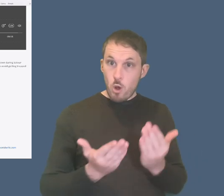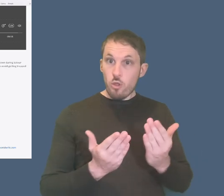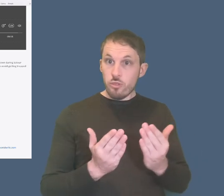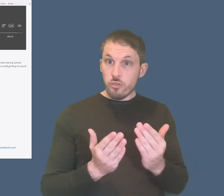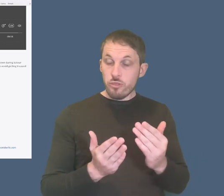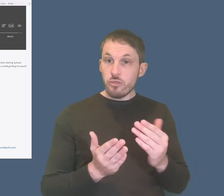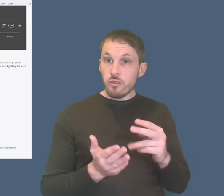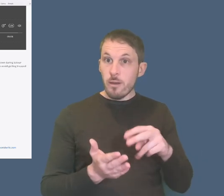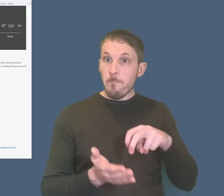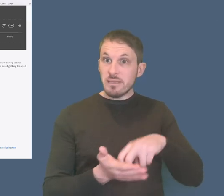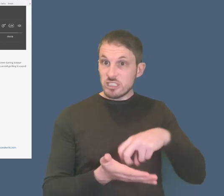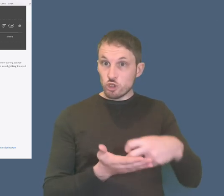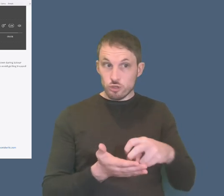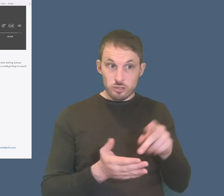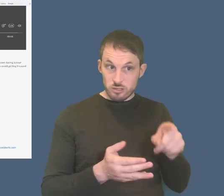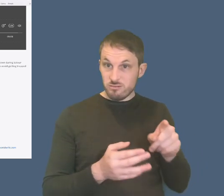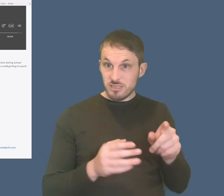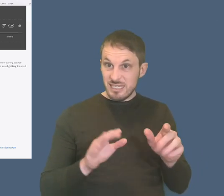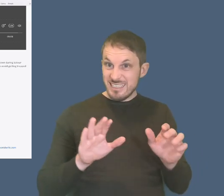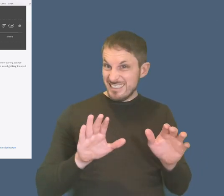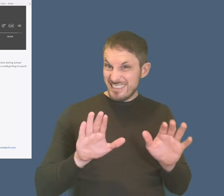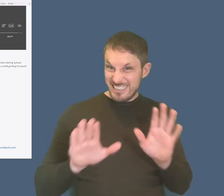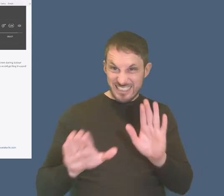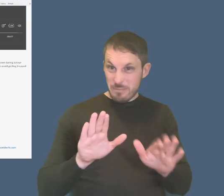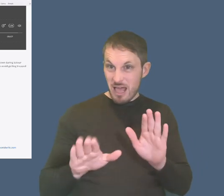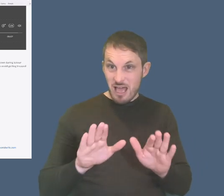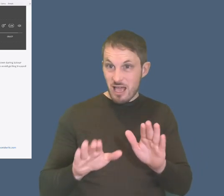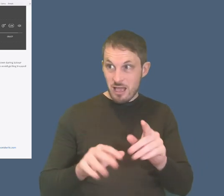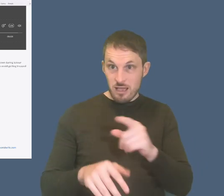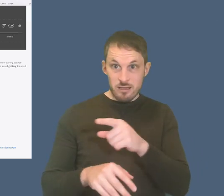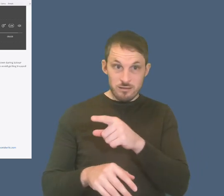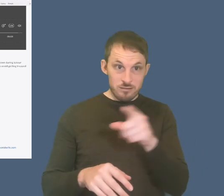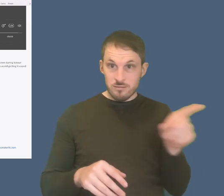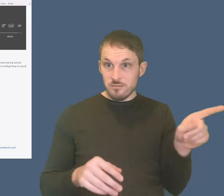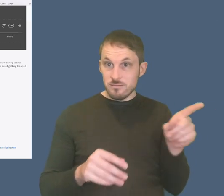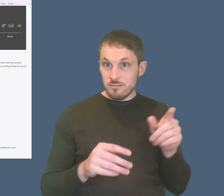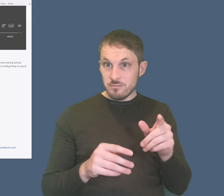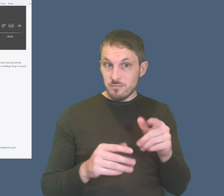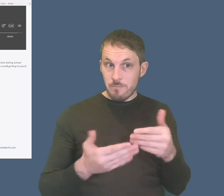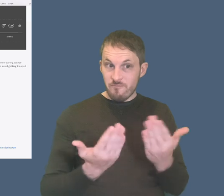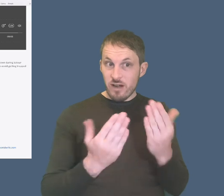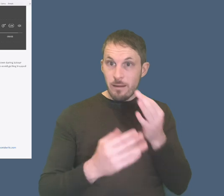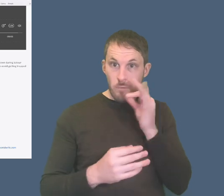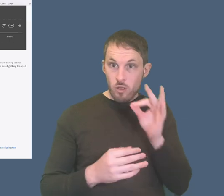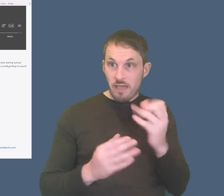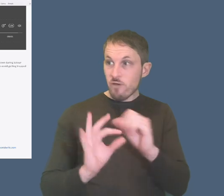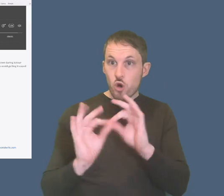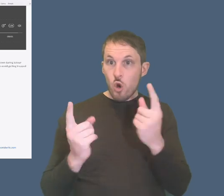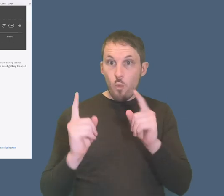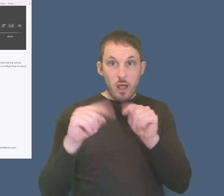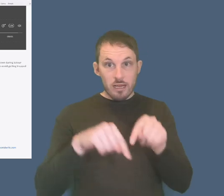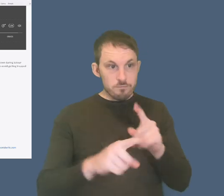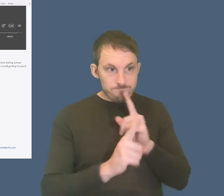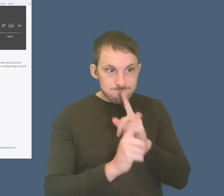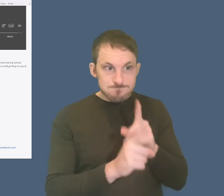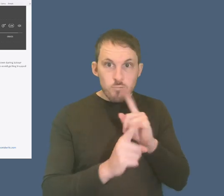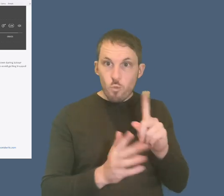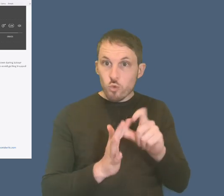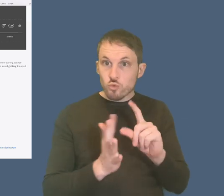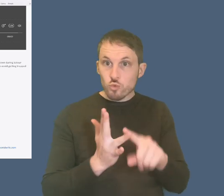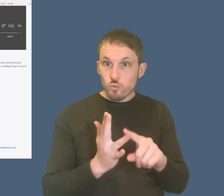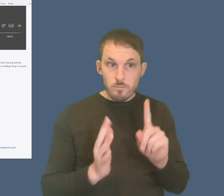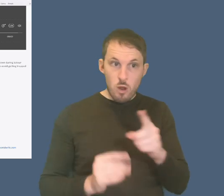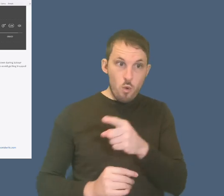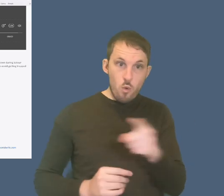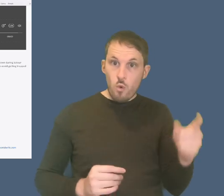were really similar across the study group. So even though there was no one there at the birth telling them what to do, the women